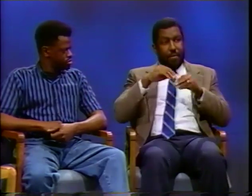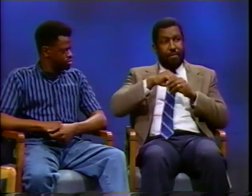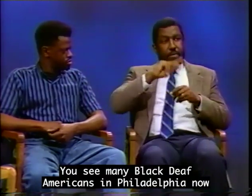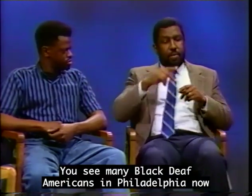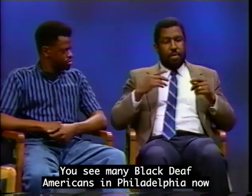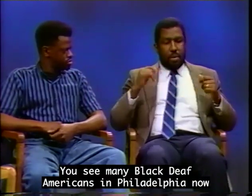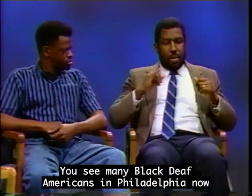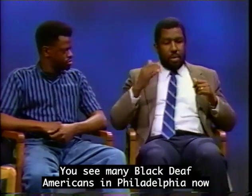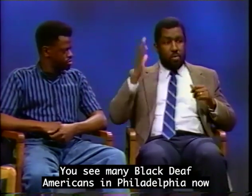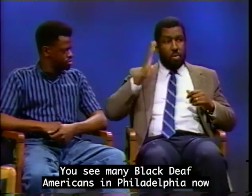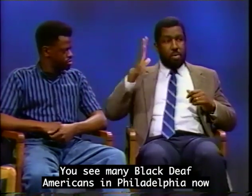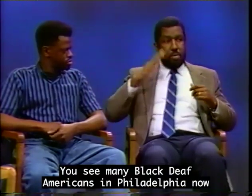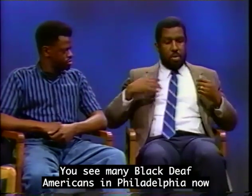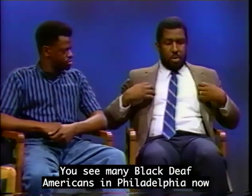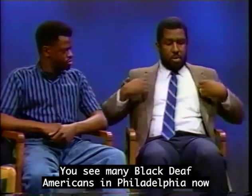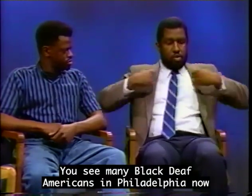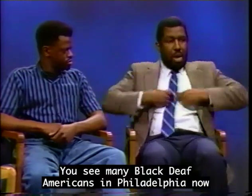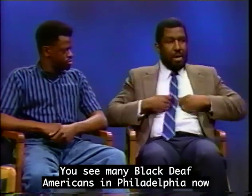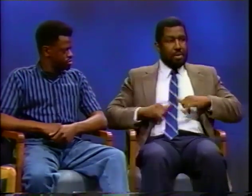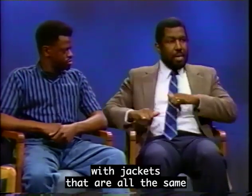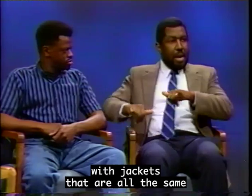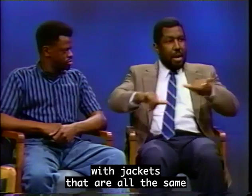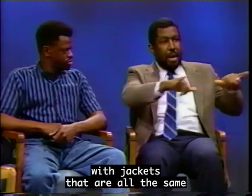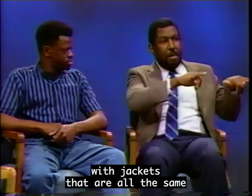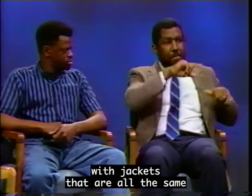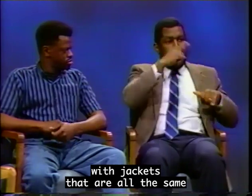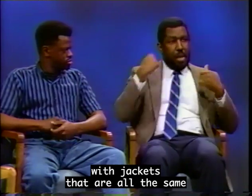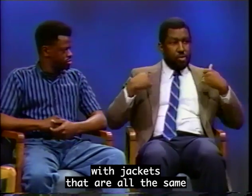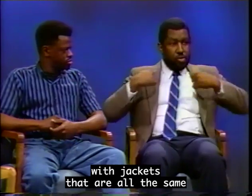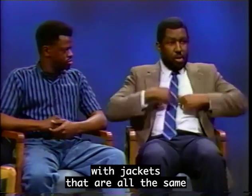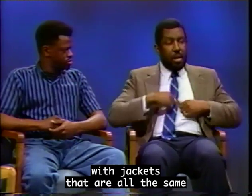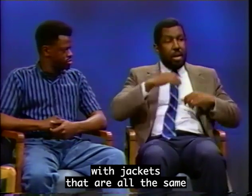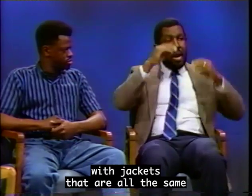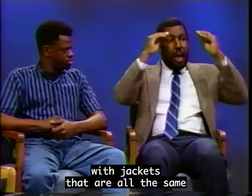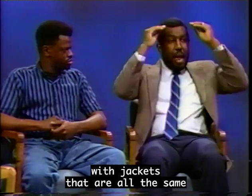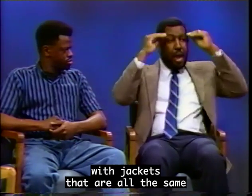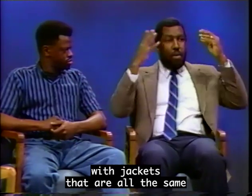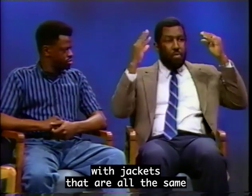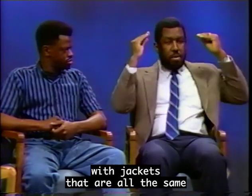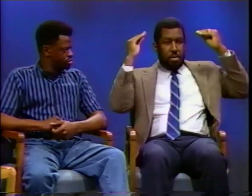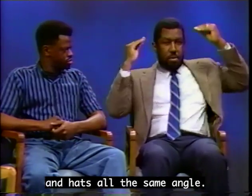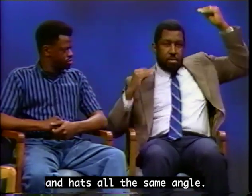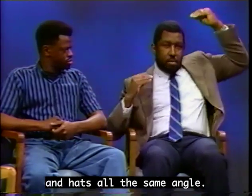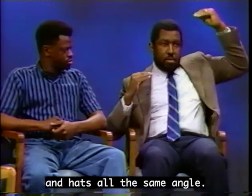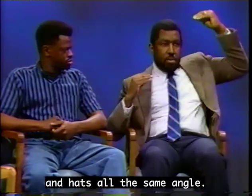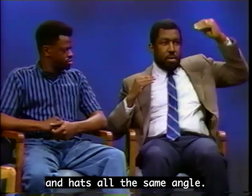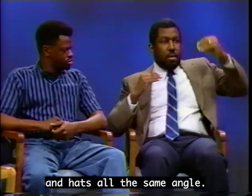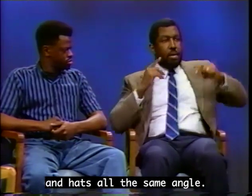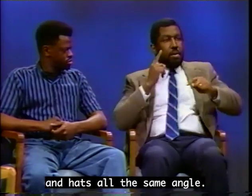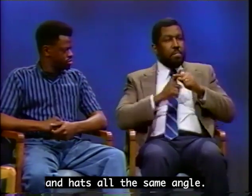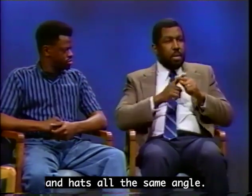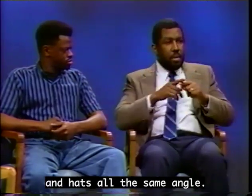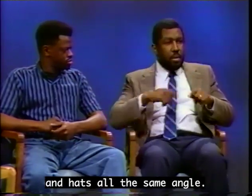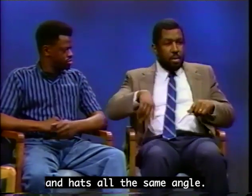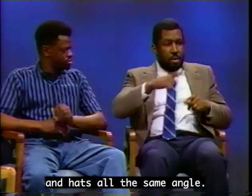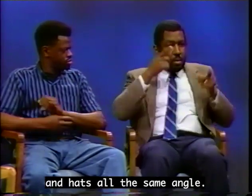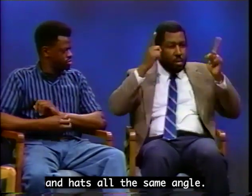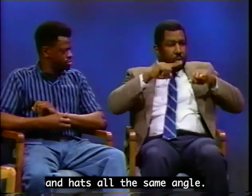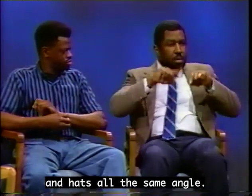See many black deaf Americans in Philadelphia now with jackets. They are all the same. and hats all at the same angle.